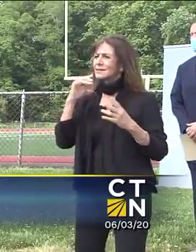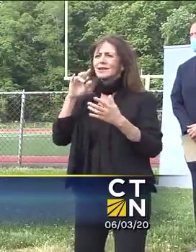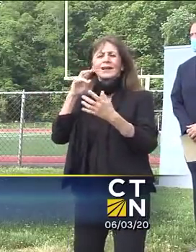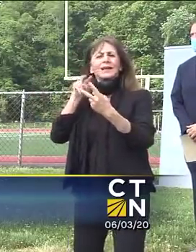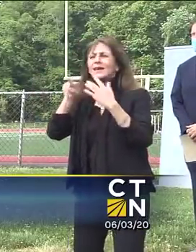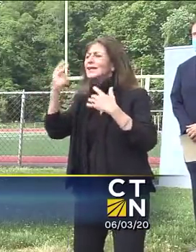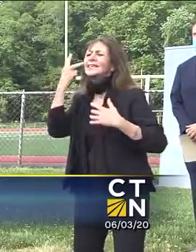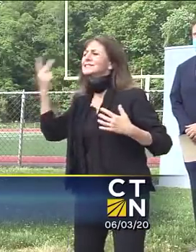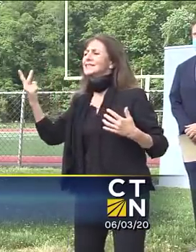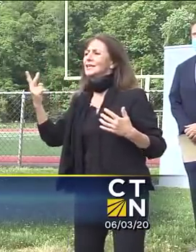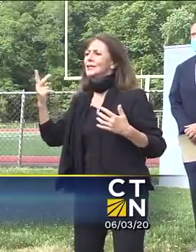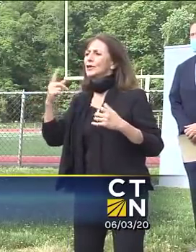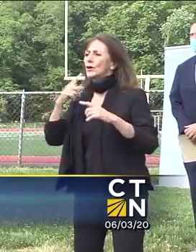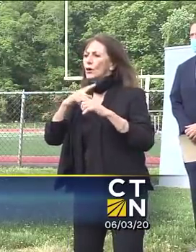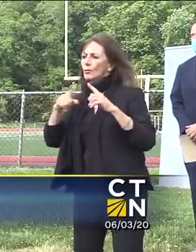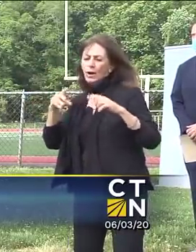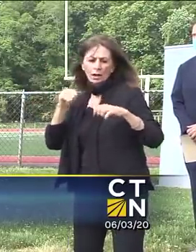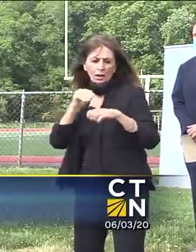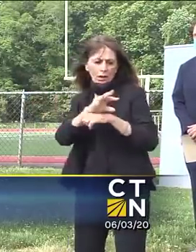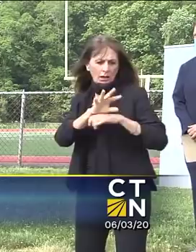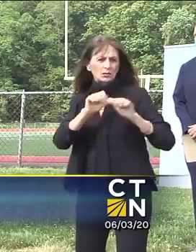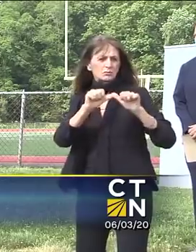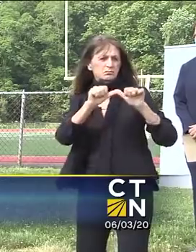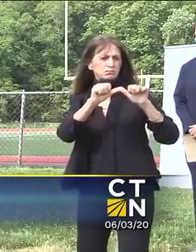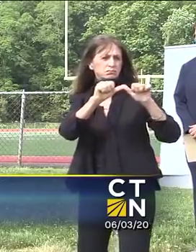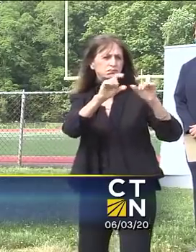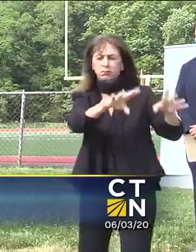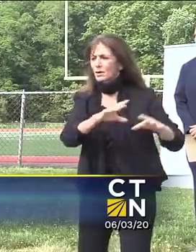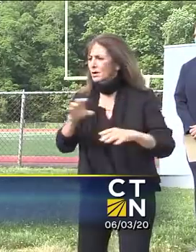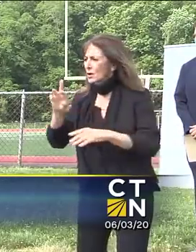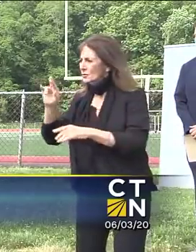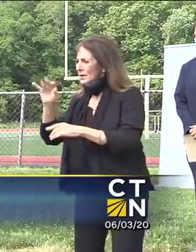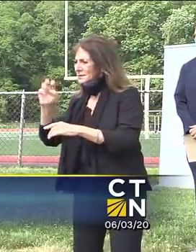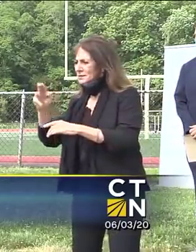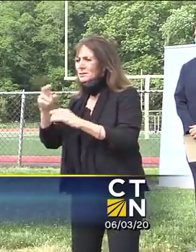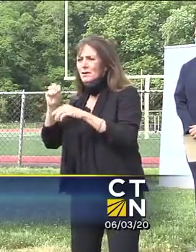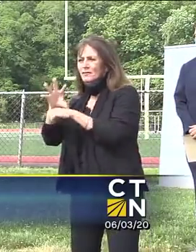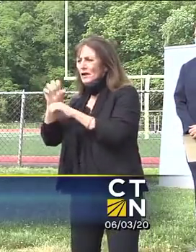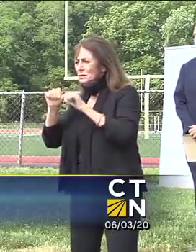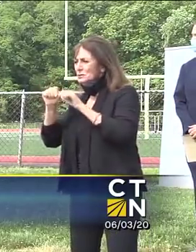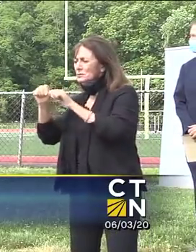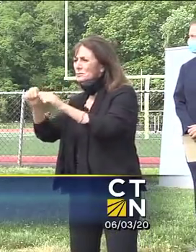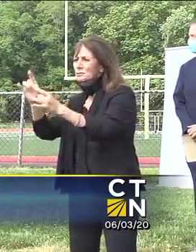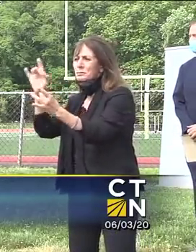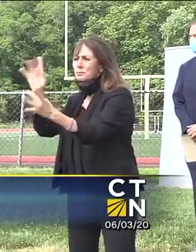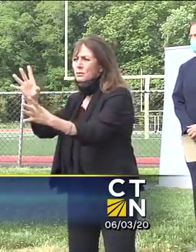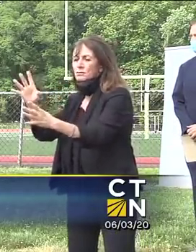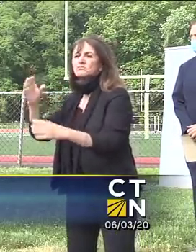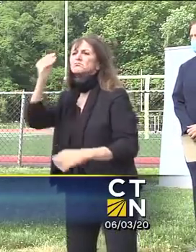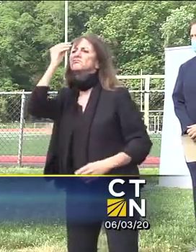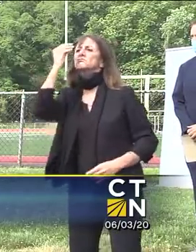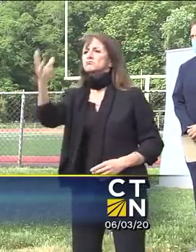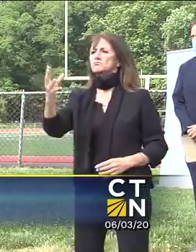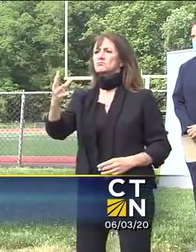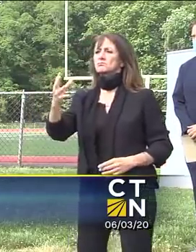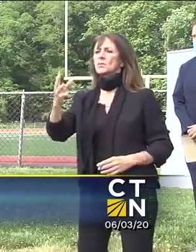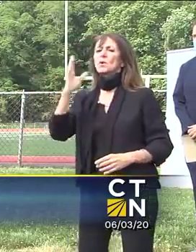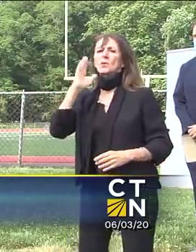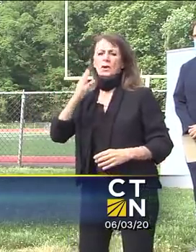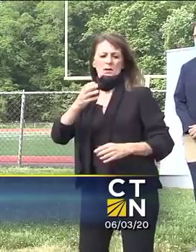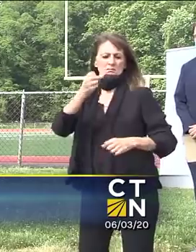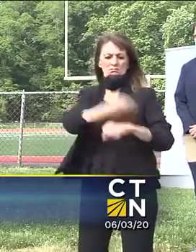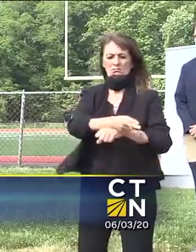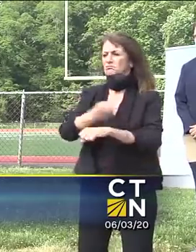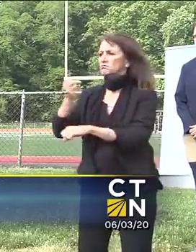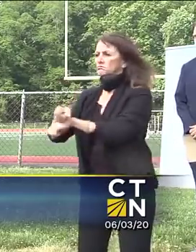but their effects can last a lifetime and be deadly. We will defeat both. While it